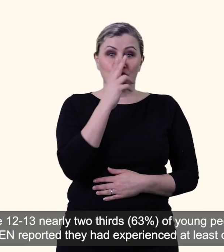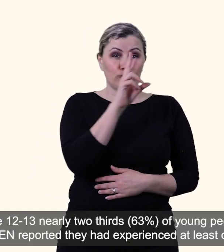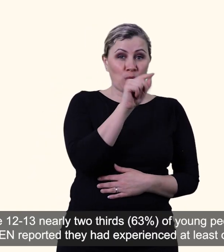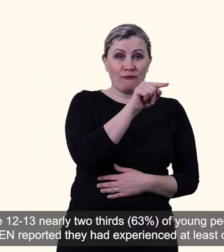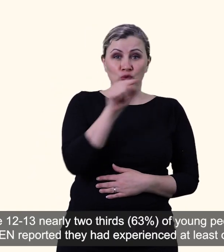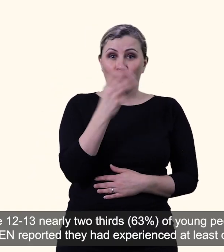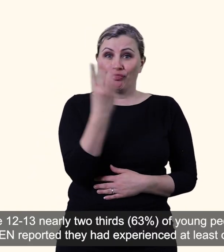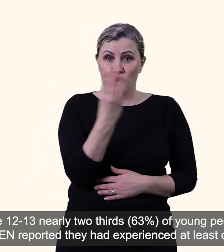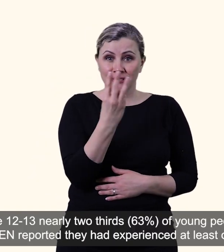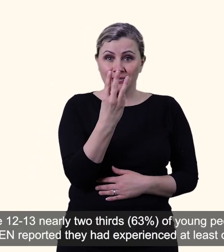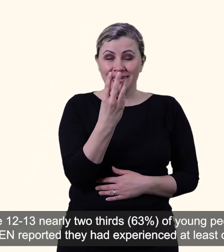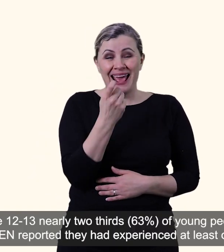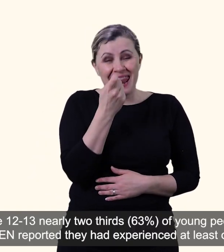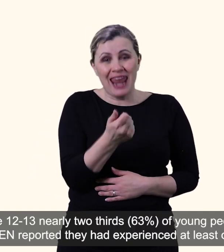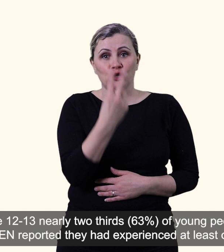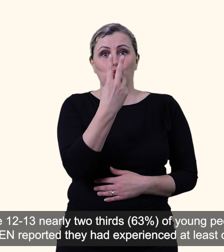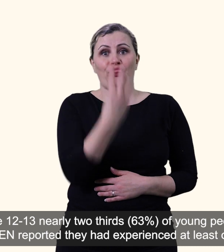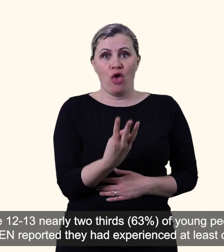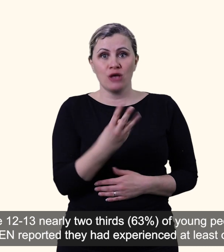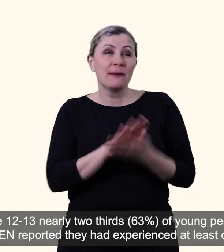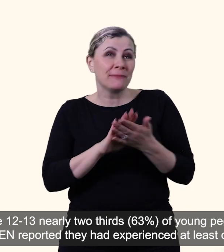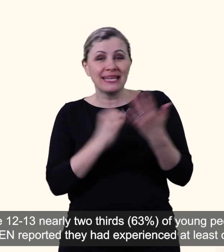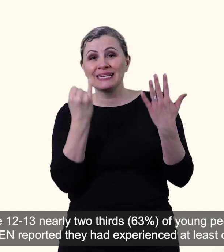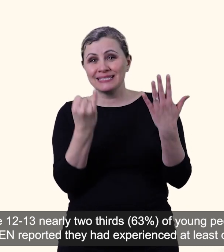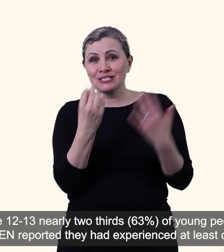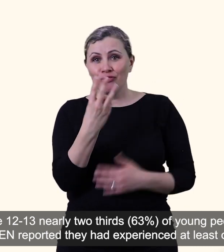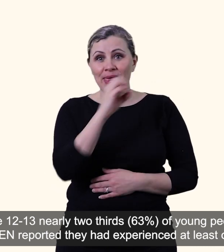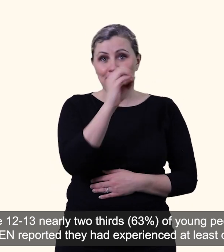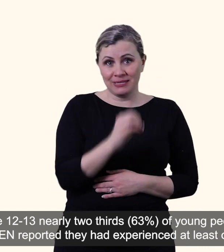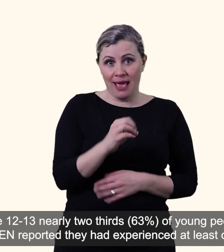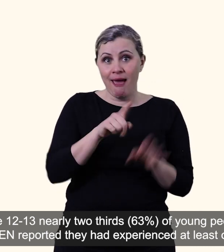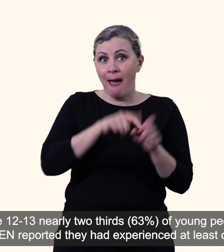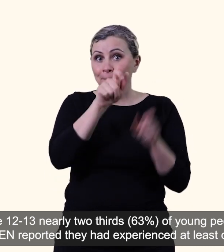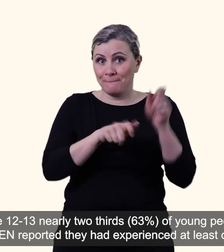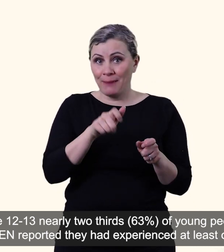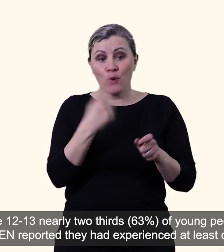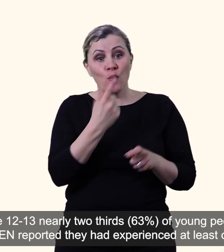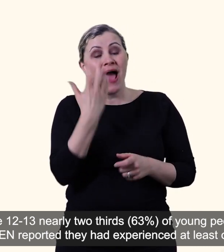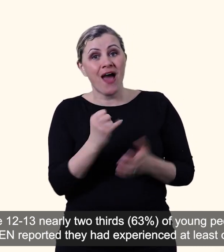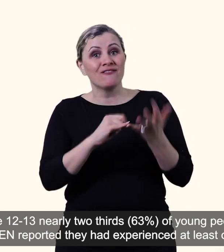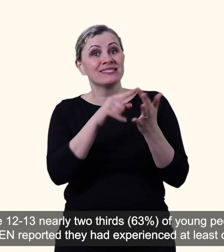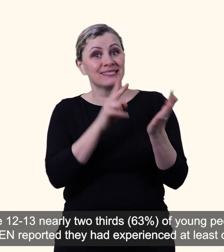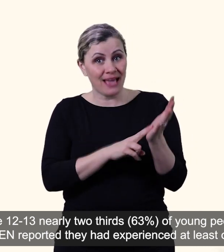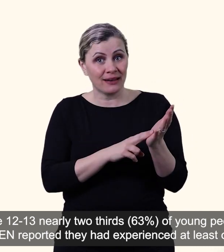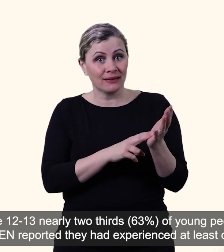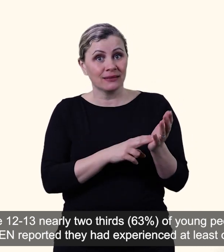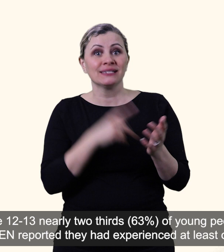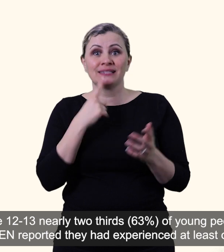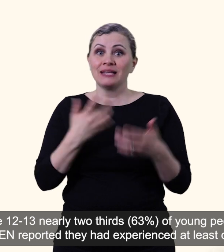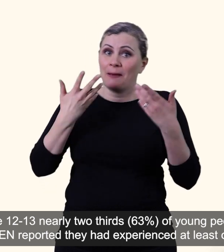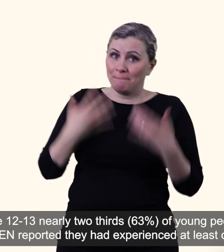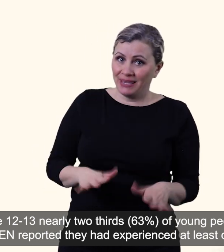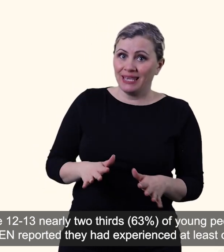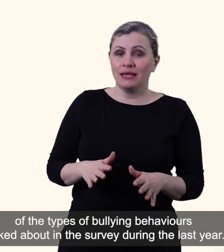At age 12 to 13, nearly 2/3, 63% of young people with SEN reported they had